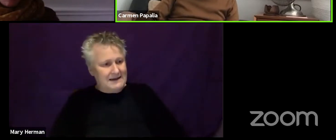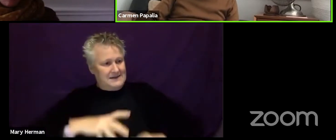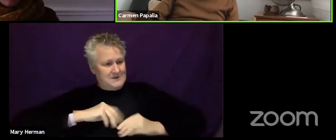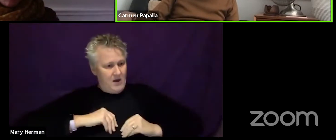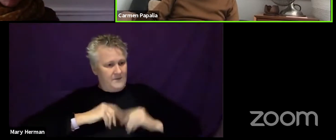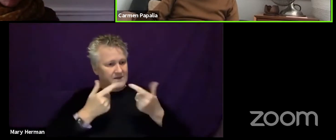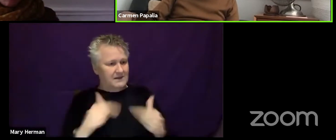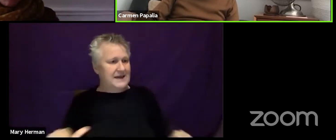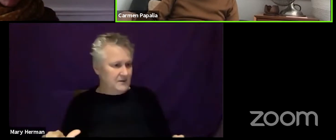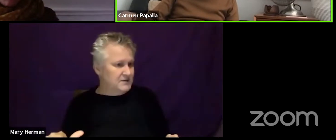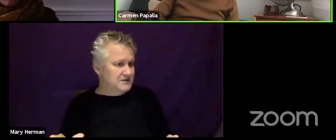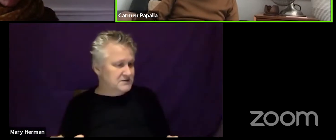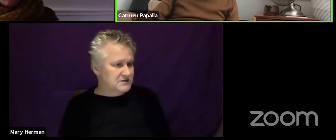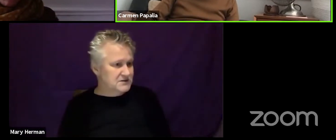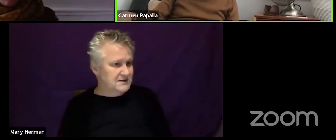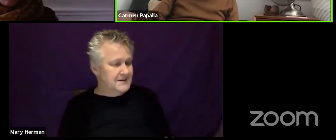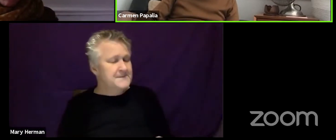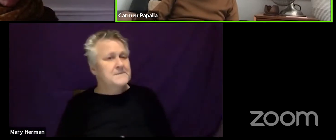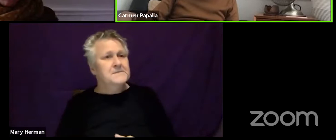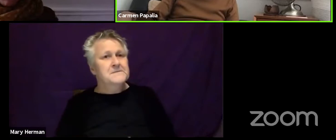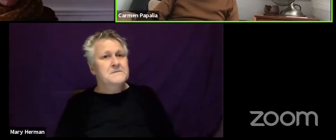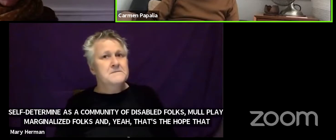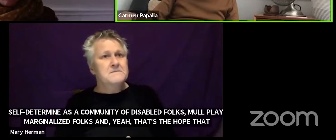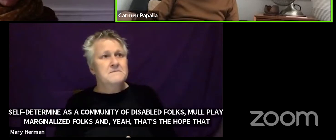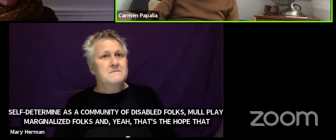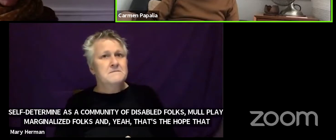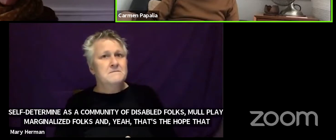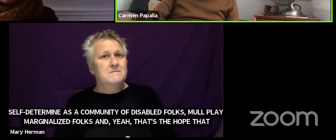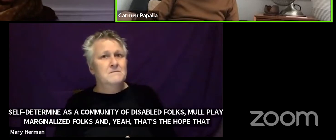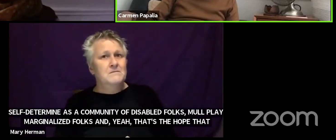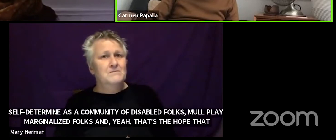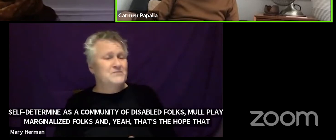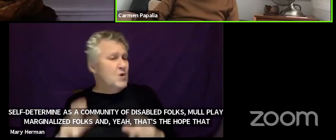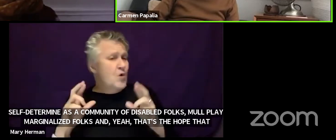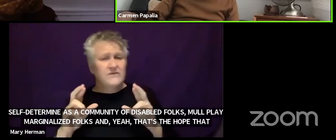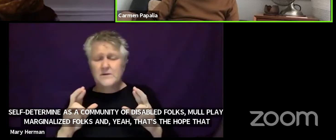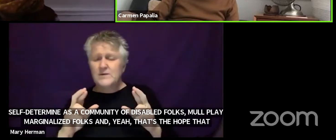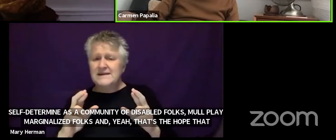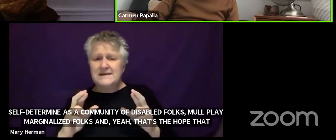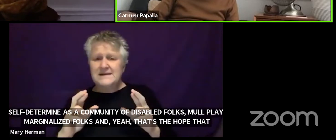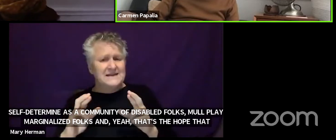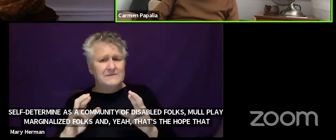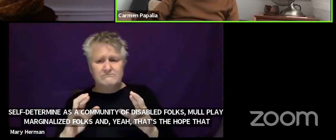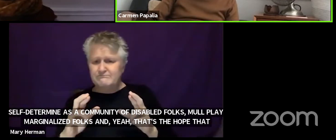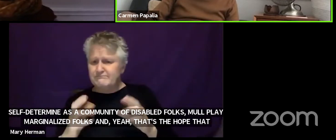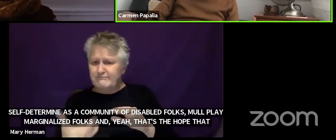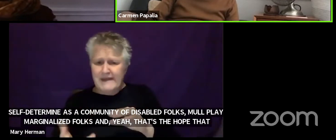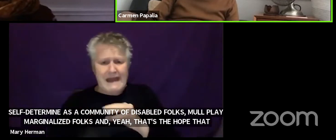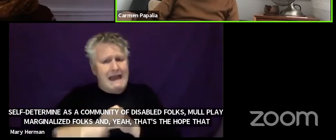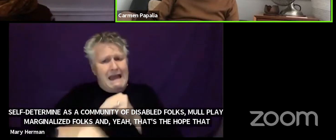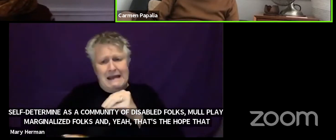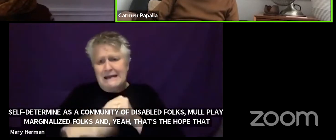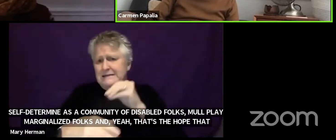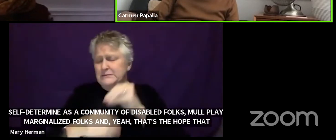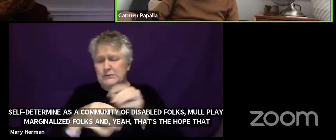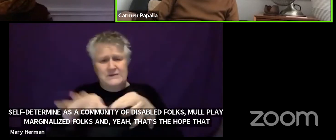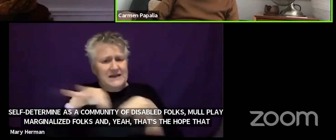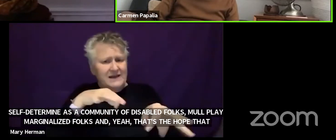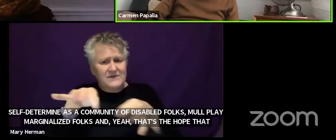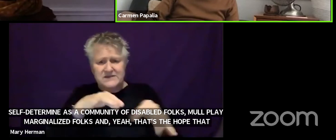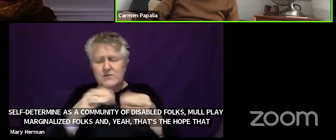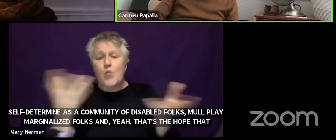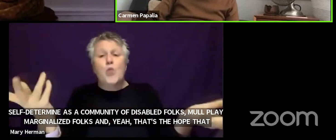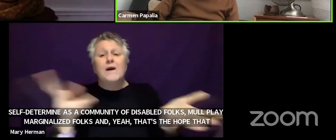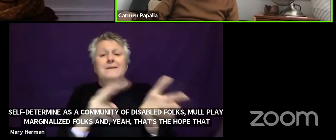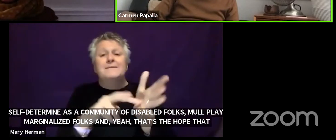is that we can keep like, building on what that definition of accessibility is and what care is and could